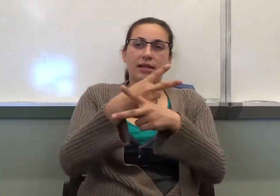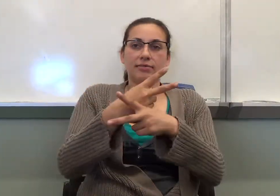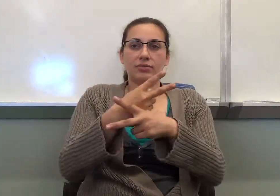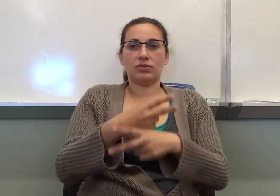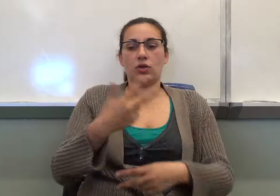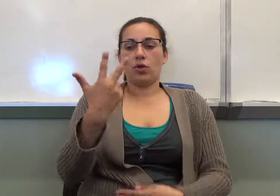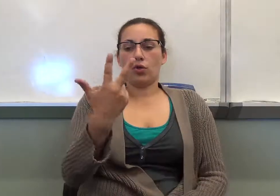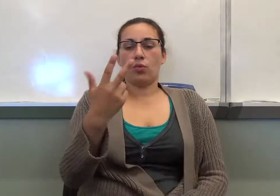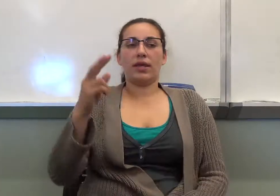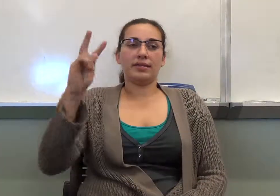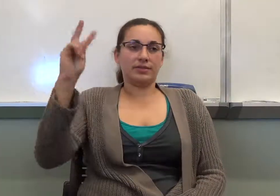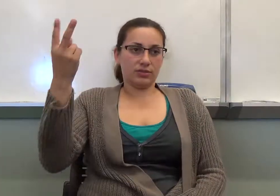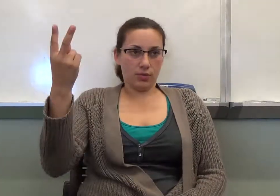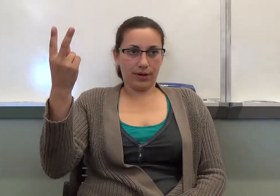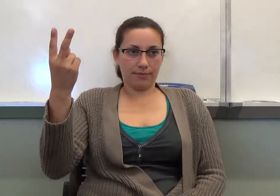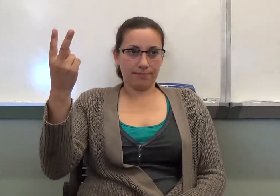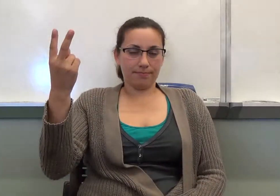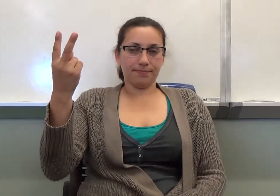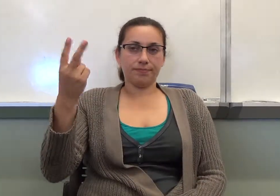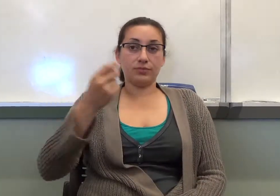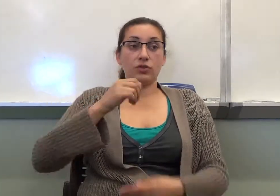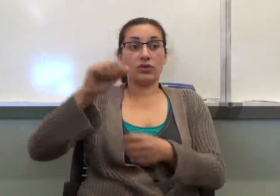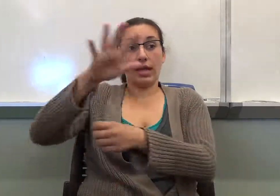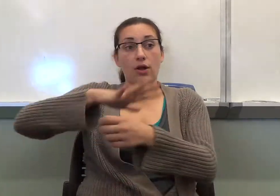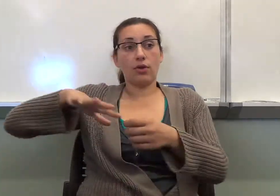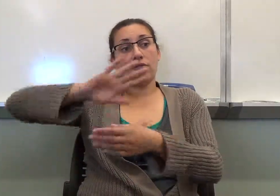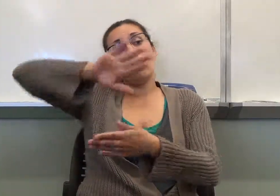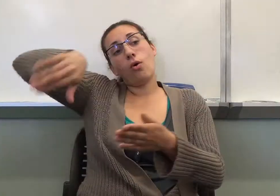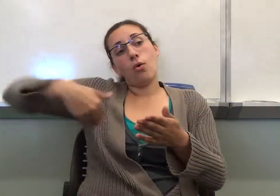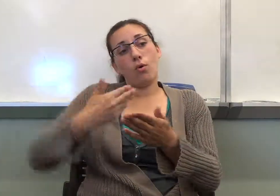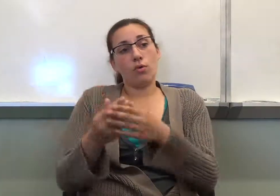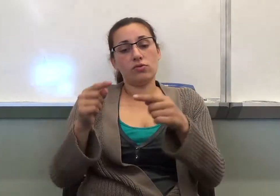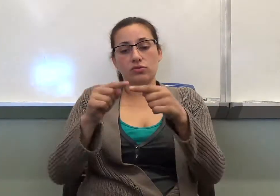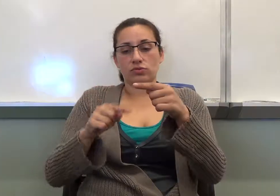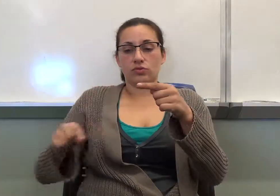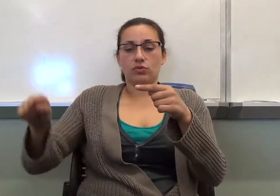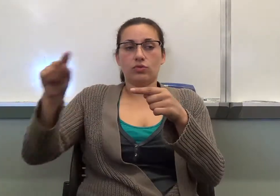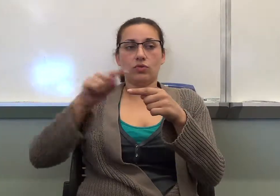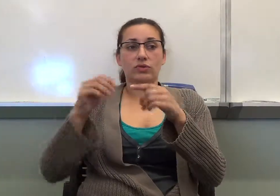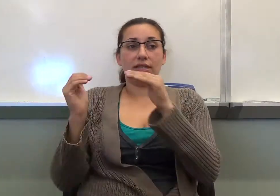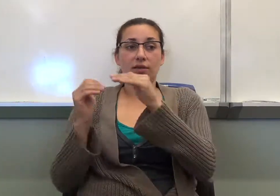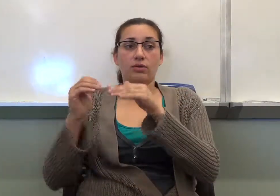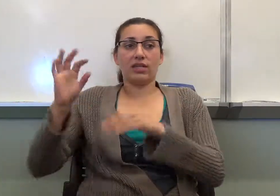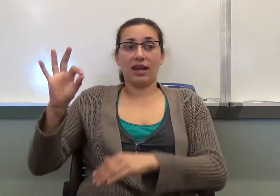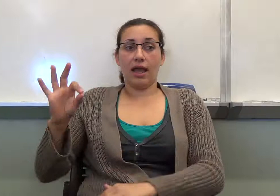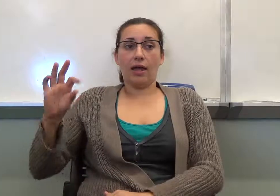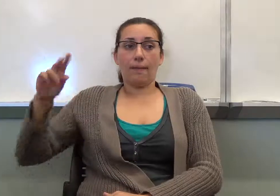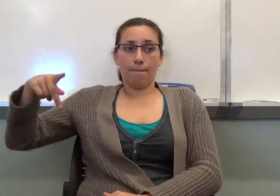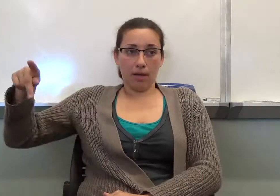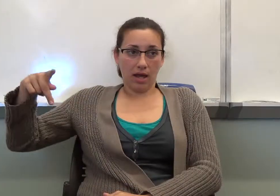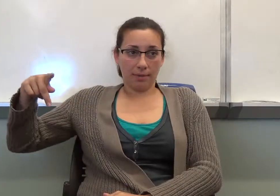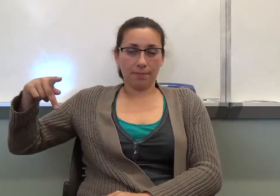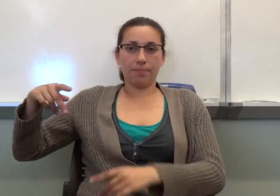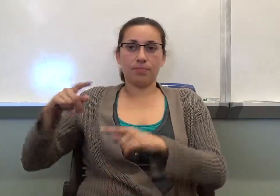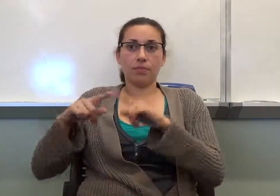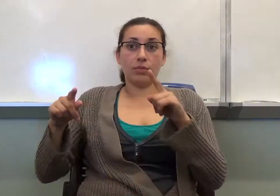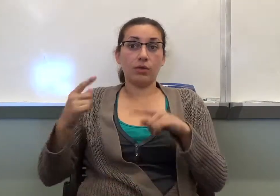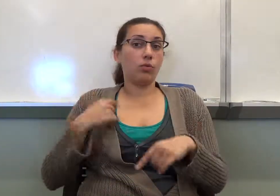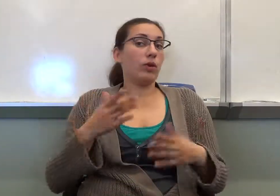area of the whole circle, so that's going to be 9 pi. We actually want half of a circle, so we want half of